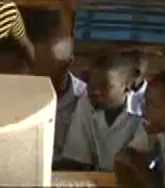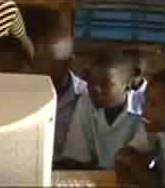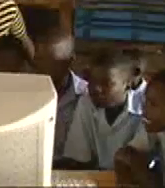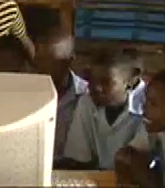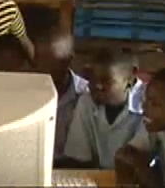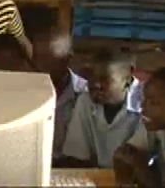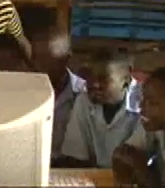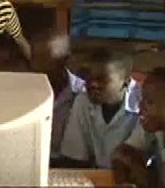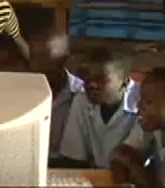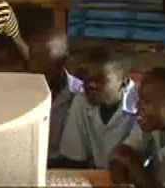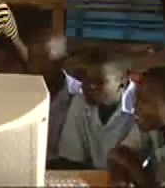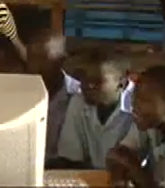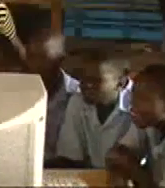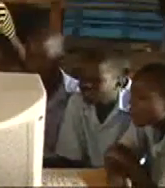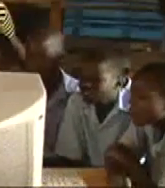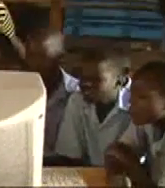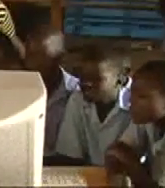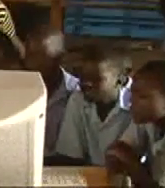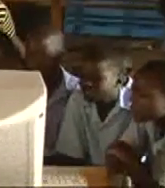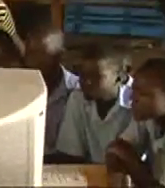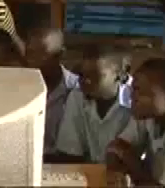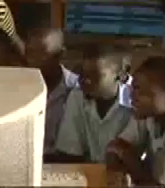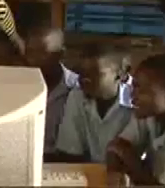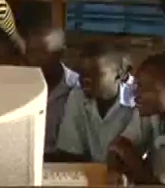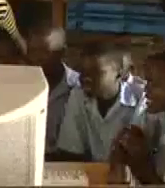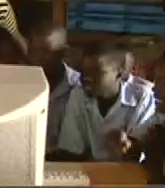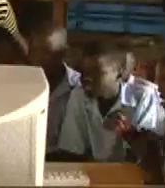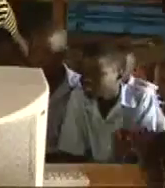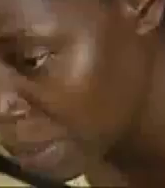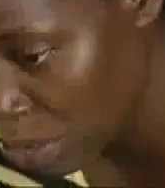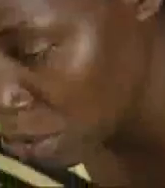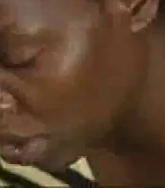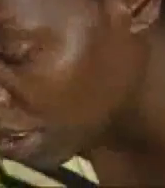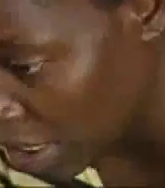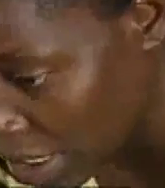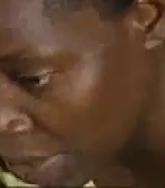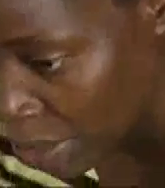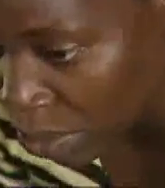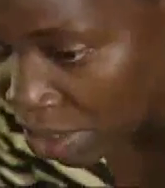viable internet access to both the disabled and the able-bodied rural population.